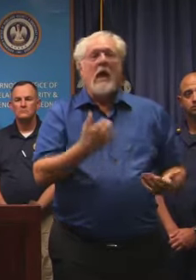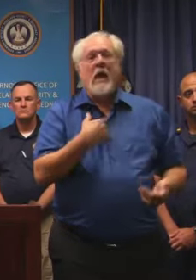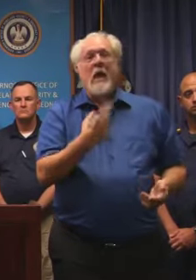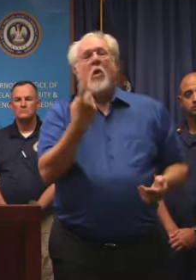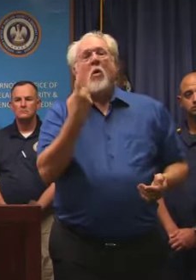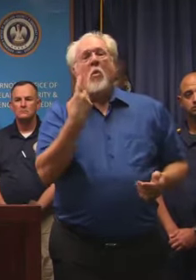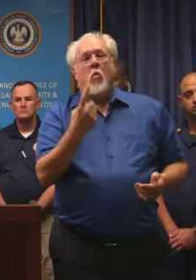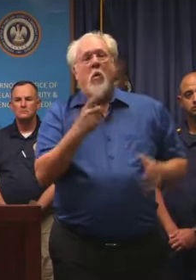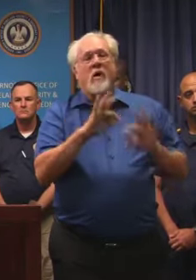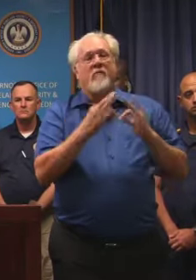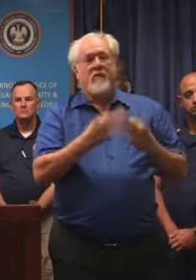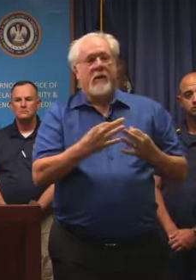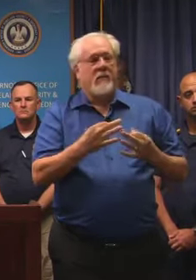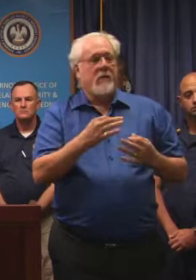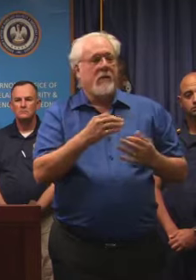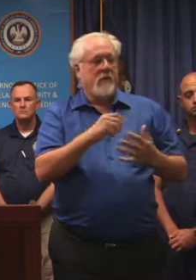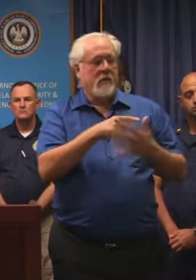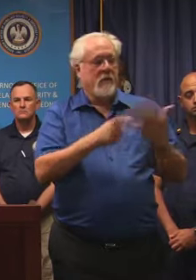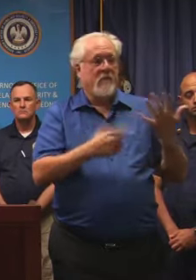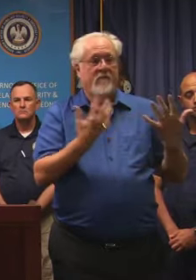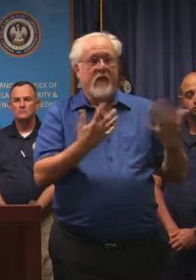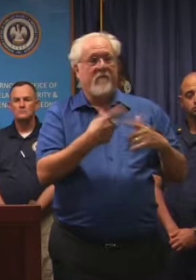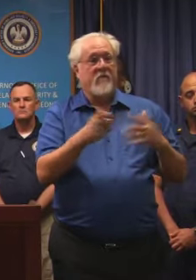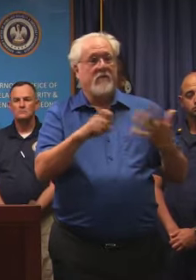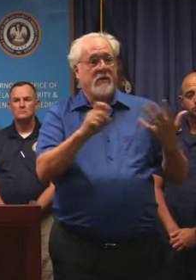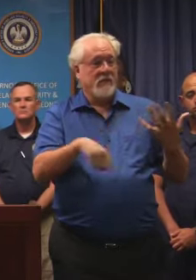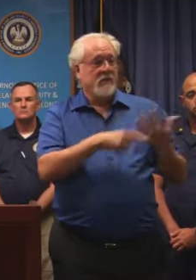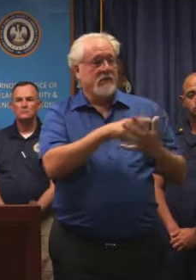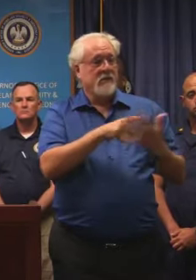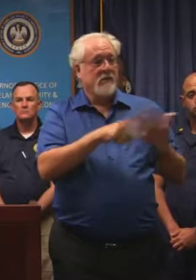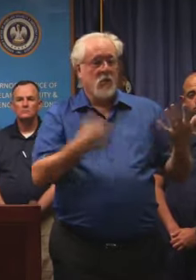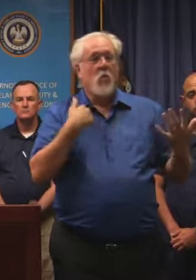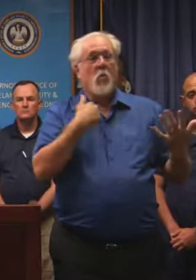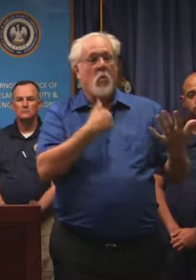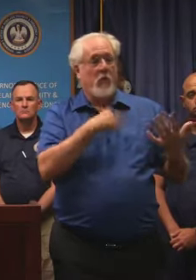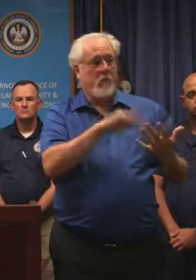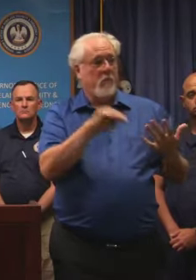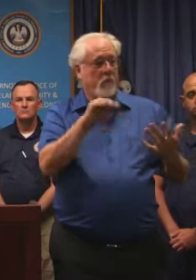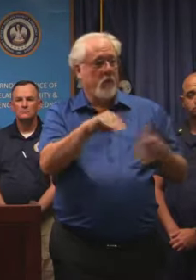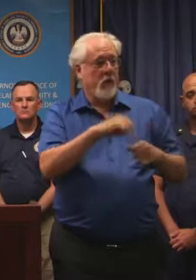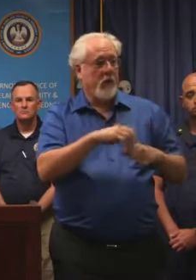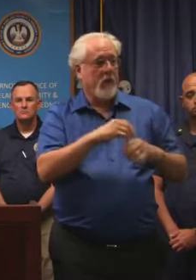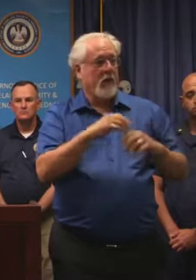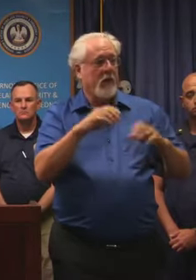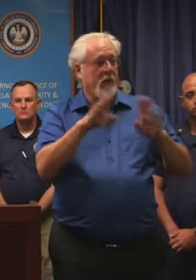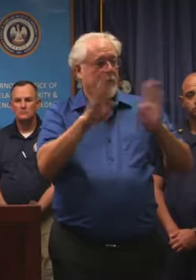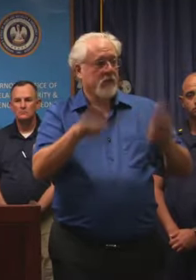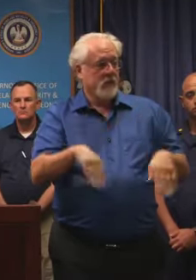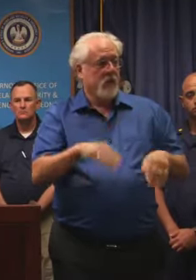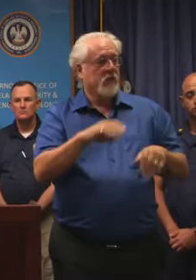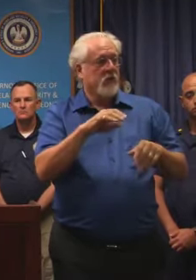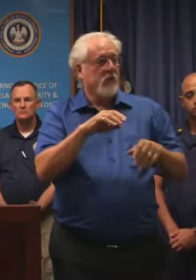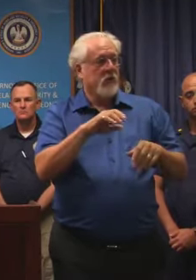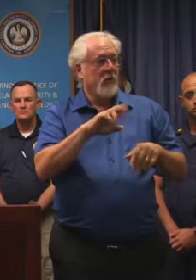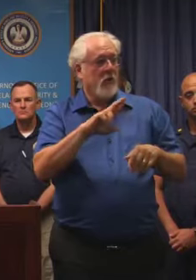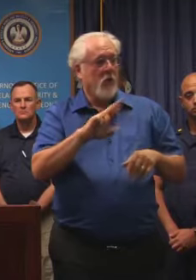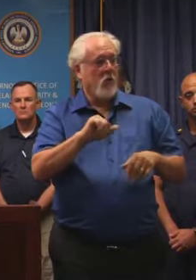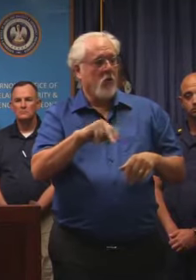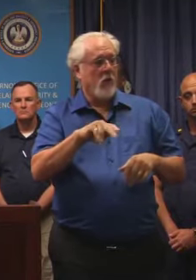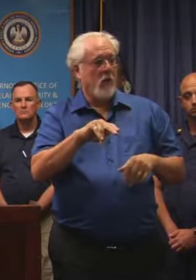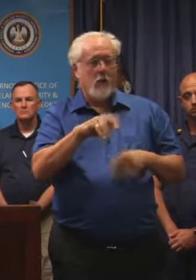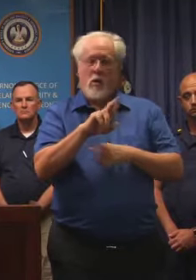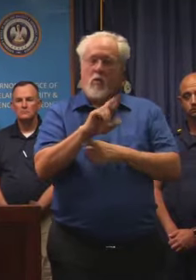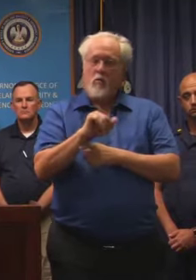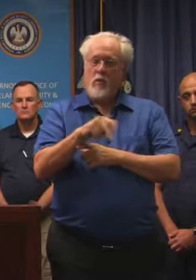one family of 5 from Texas that we housed in a shelter in Rapides Parish overnight. They have since left